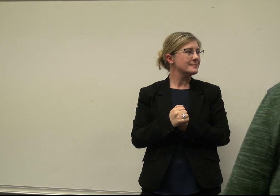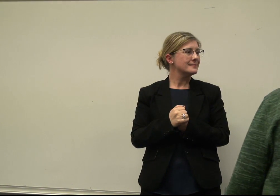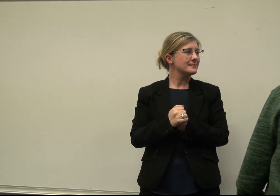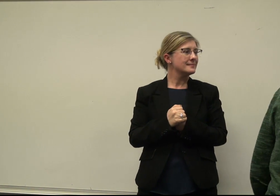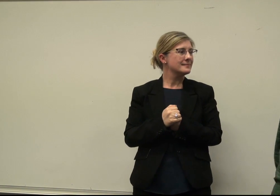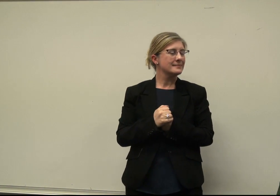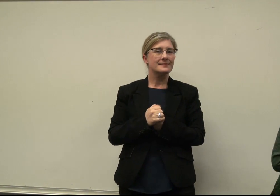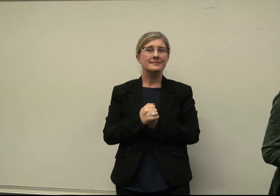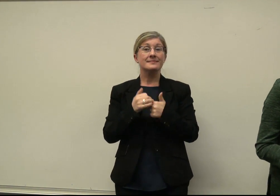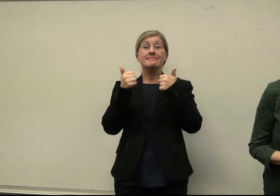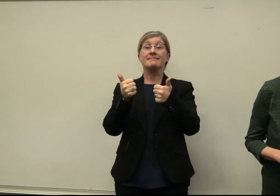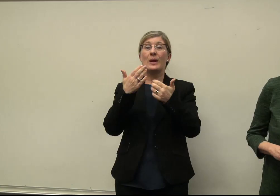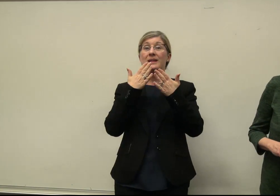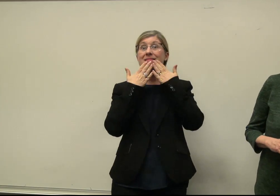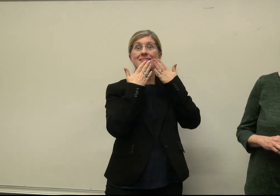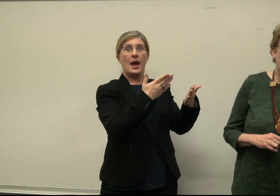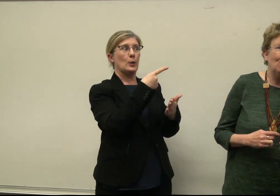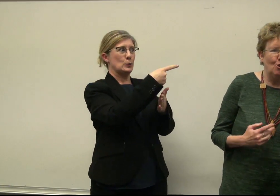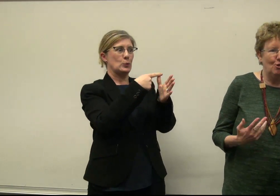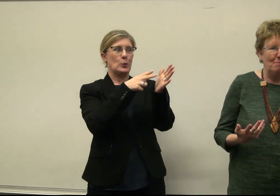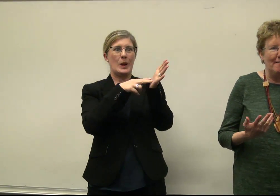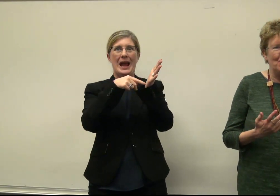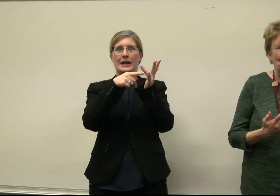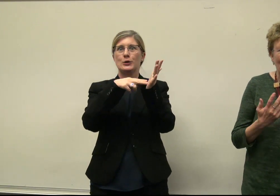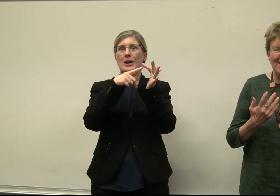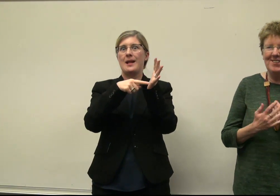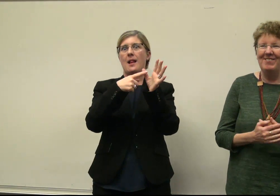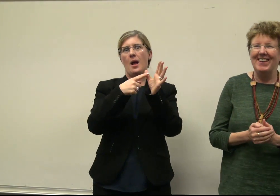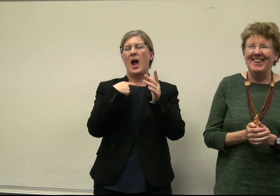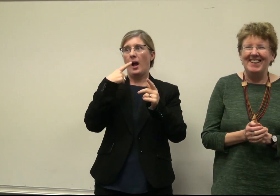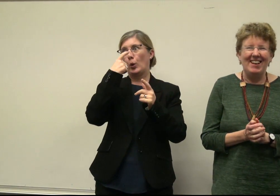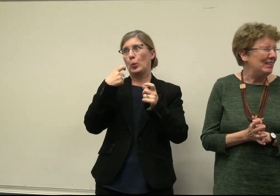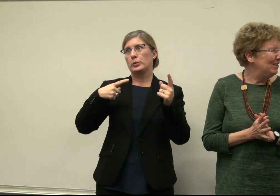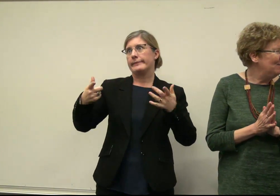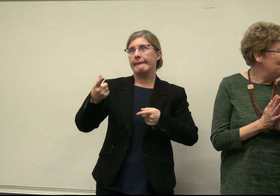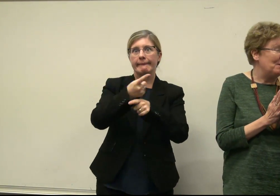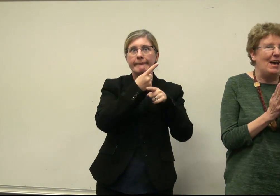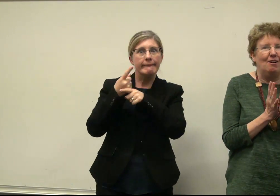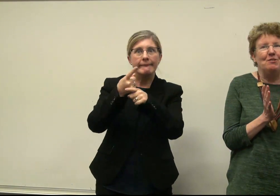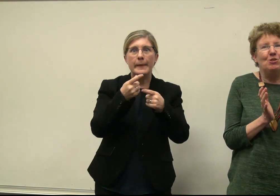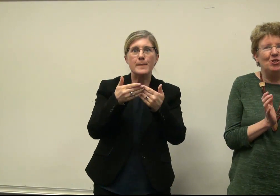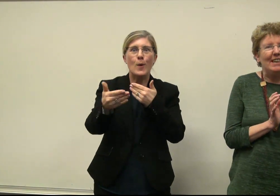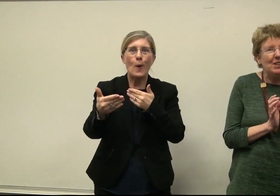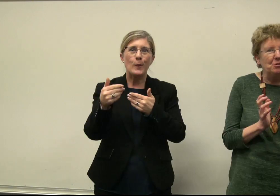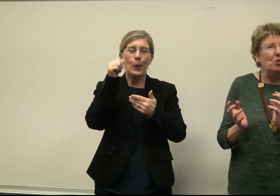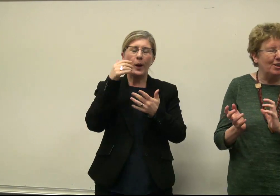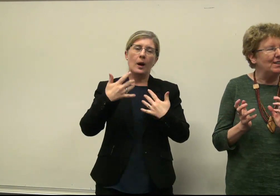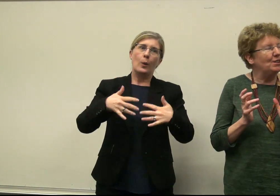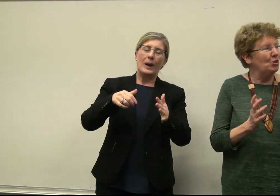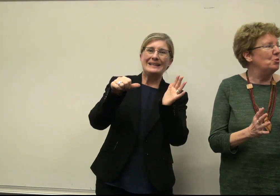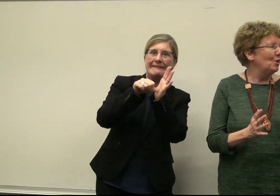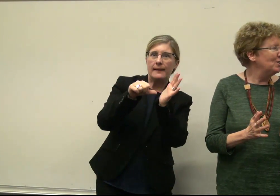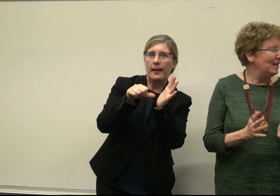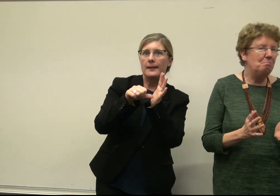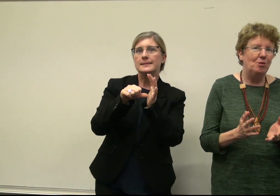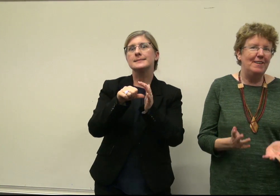Okay, well, I'd really like to thank you, Antonella. We could talk for a lot longer about this subject. I mean, how difficult it is to organise